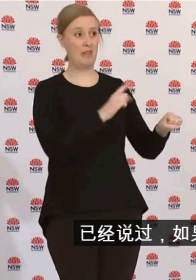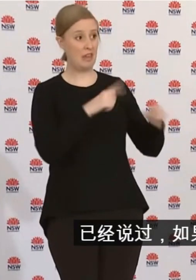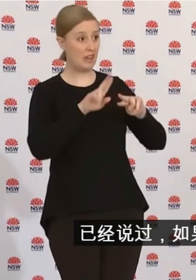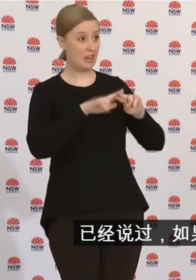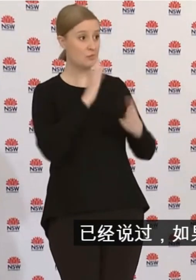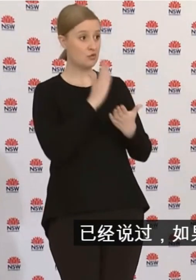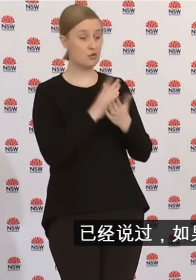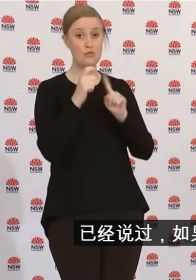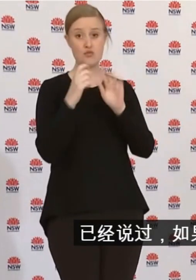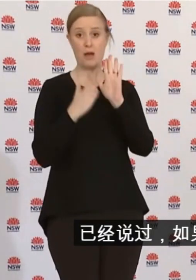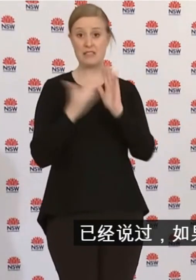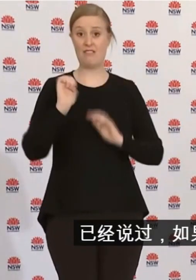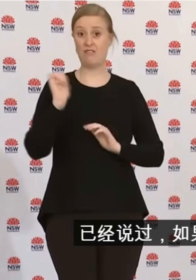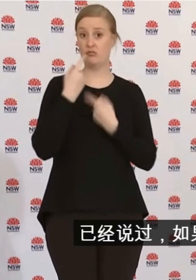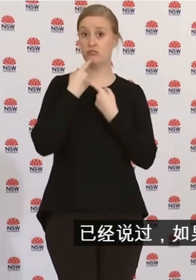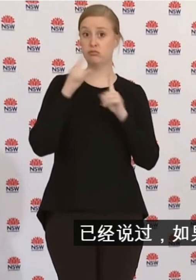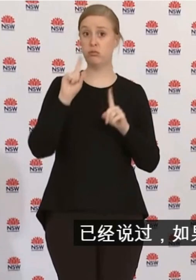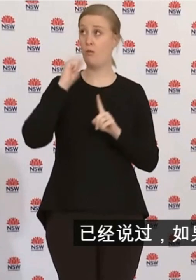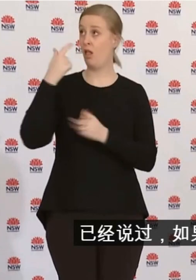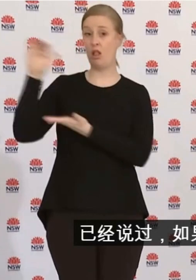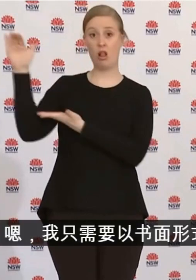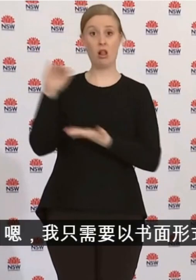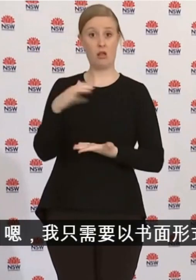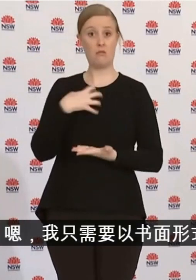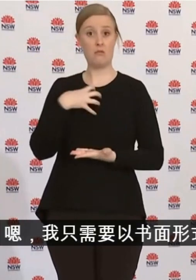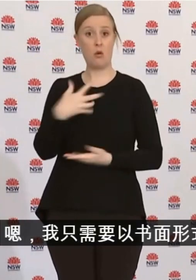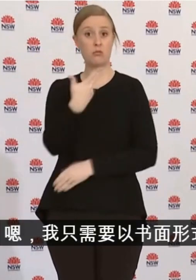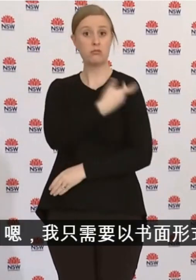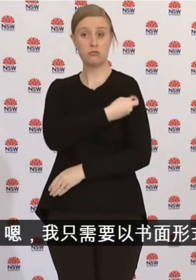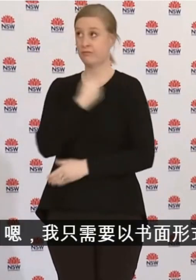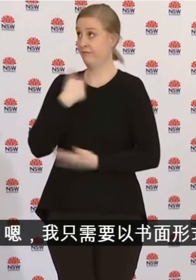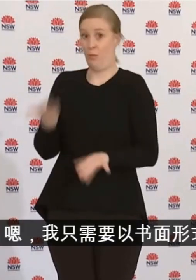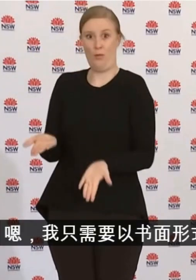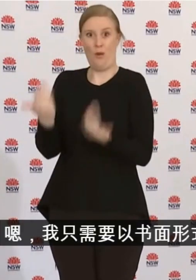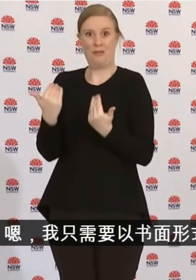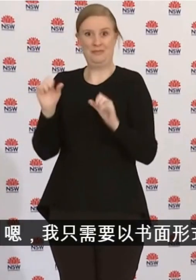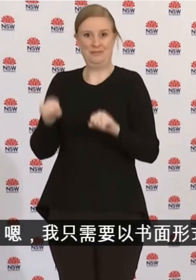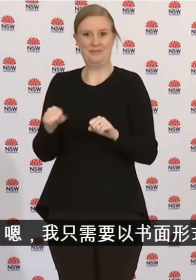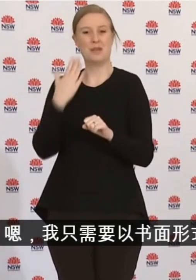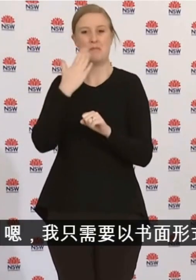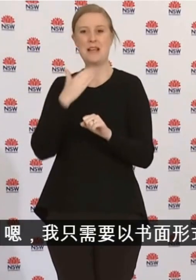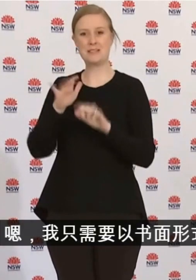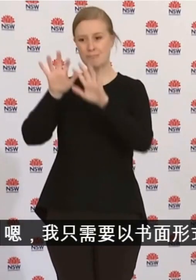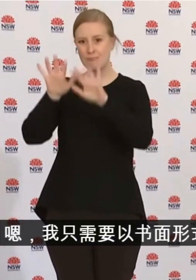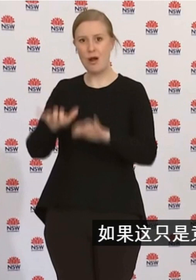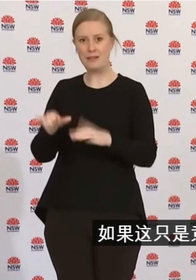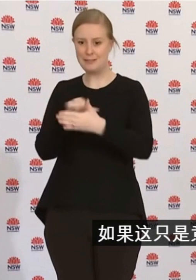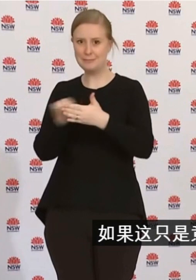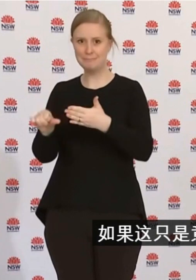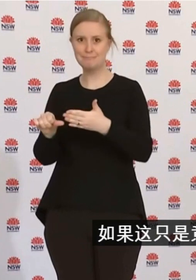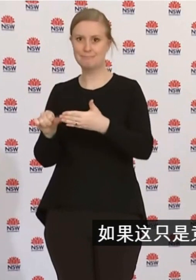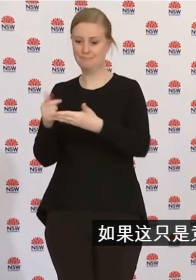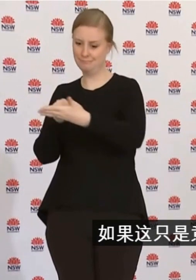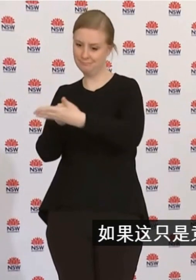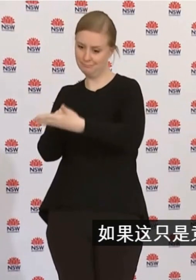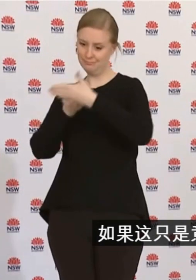that, and if he is, I welcome that offer. I just need to see it in writing and know exactly what that means. If it